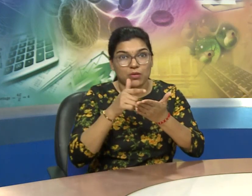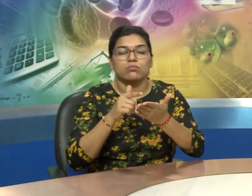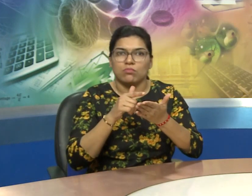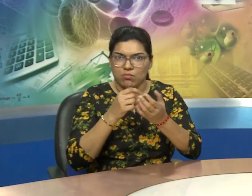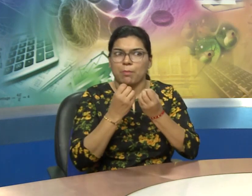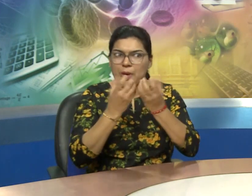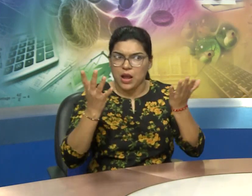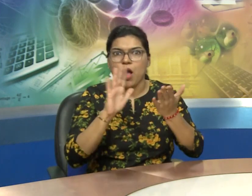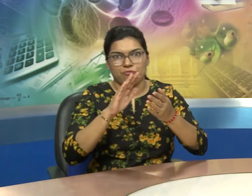1987,